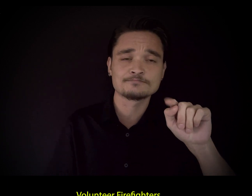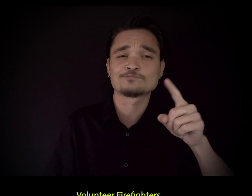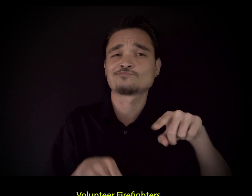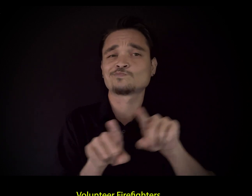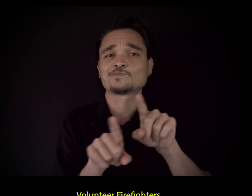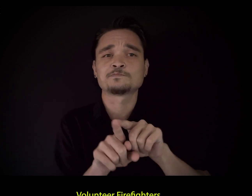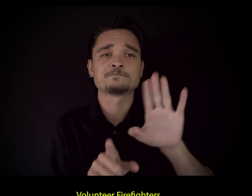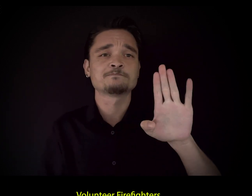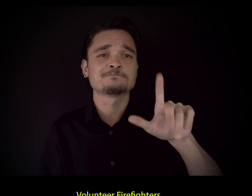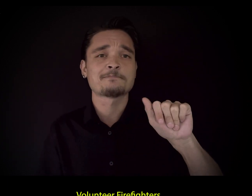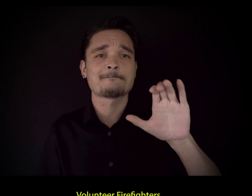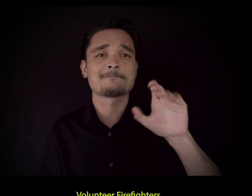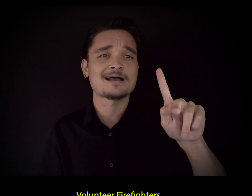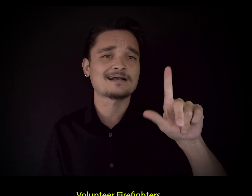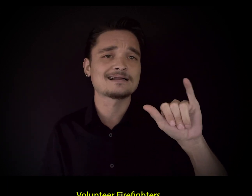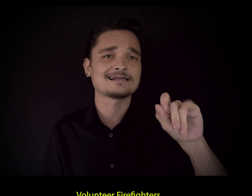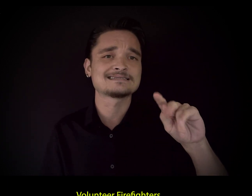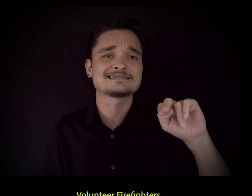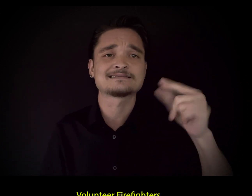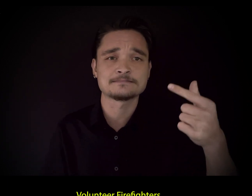volunteer firefighters.